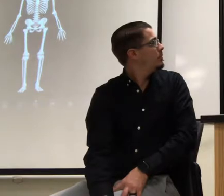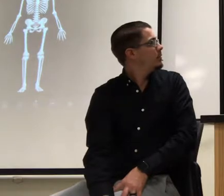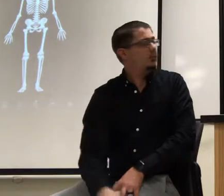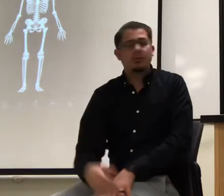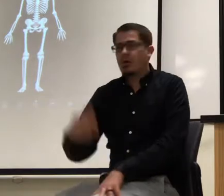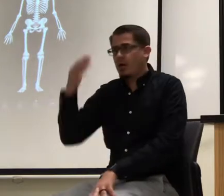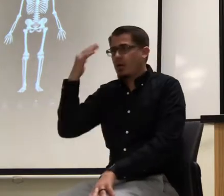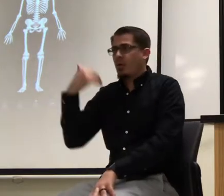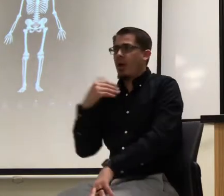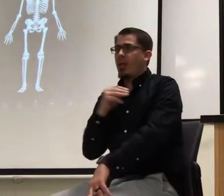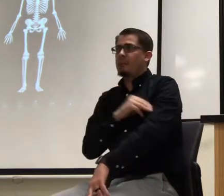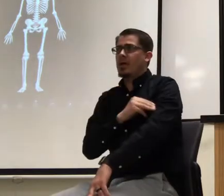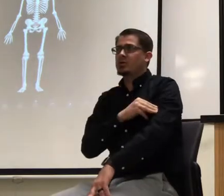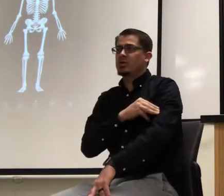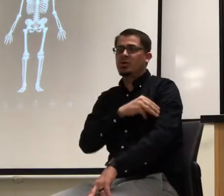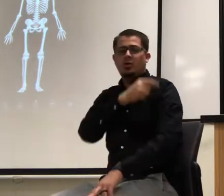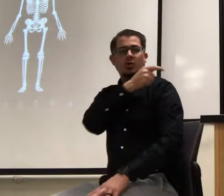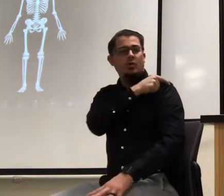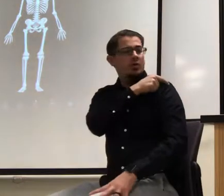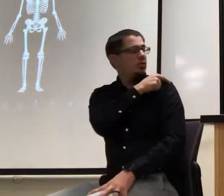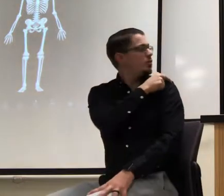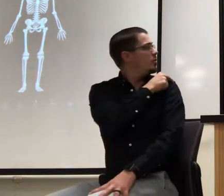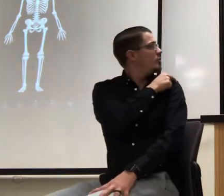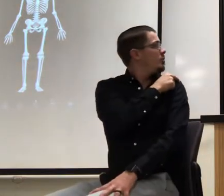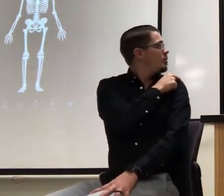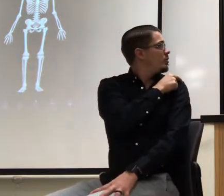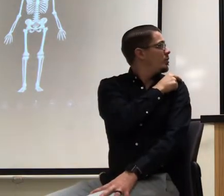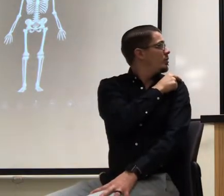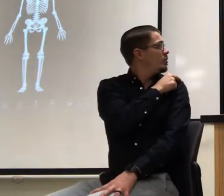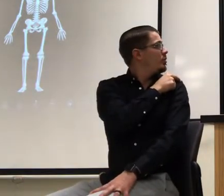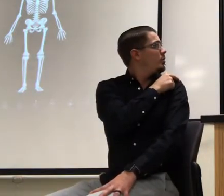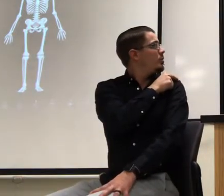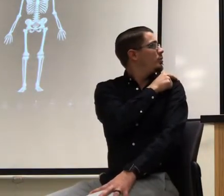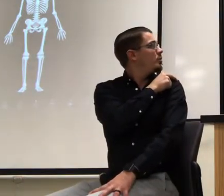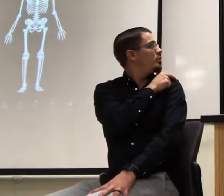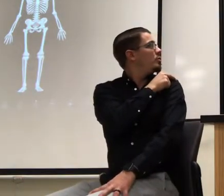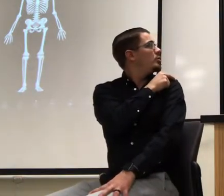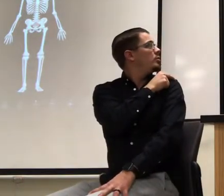attaches there, where I drew a little red squiggly line, and it goes to there.